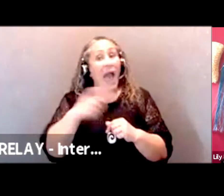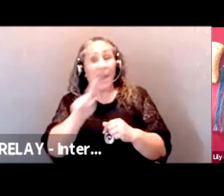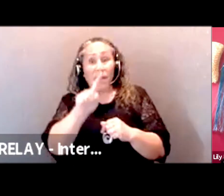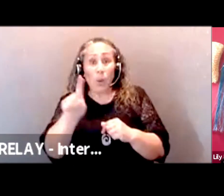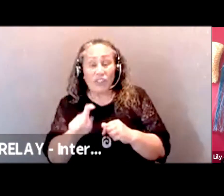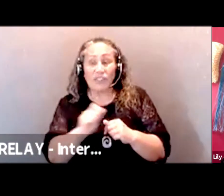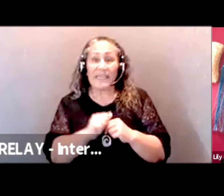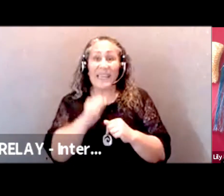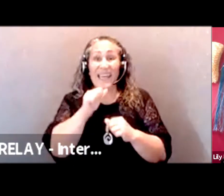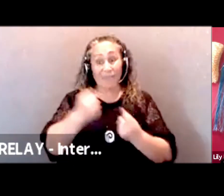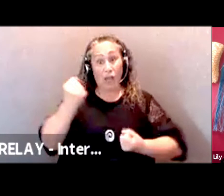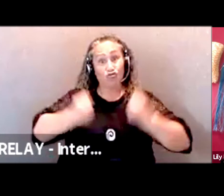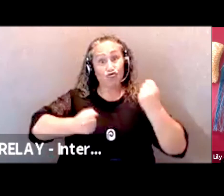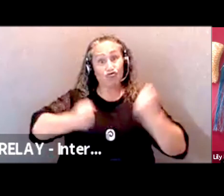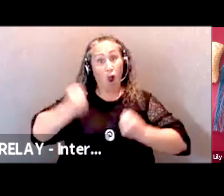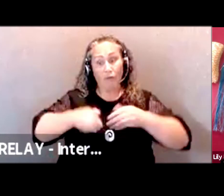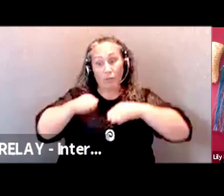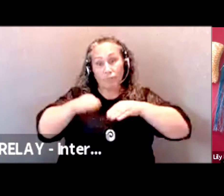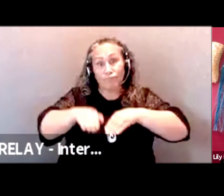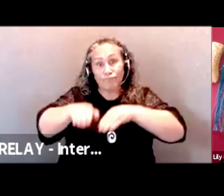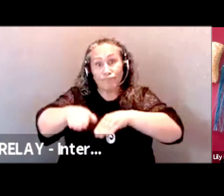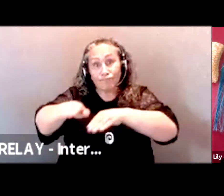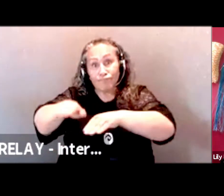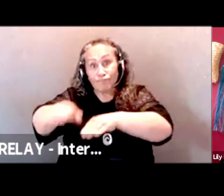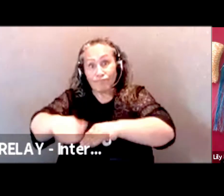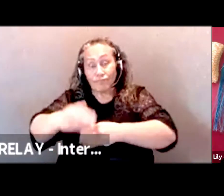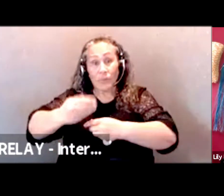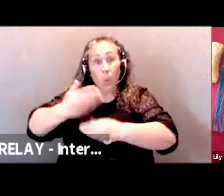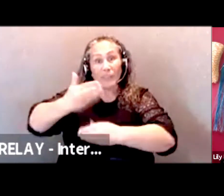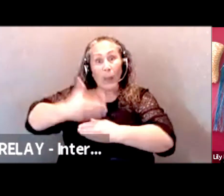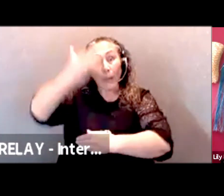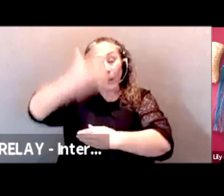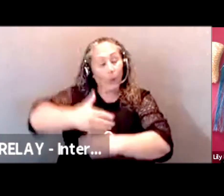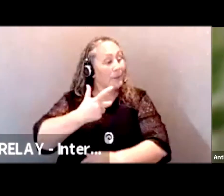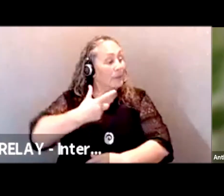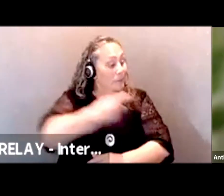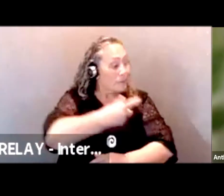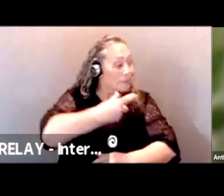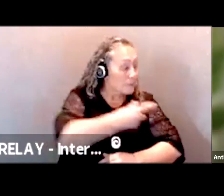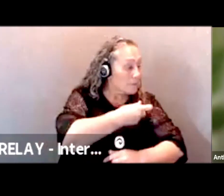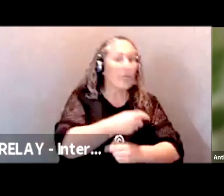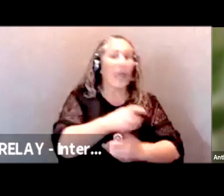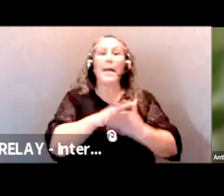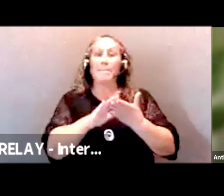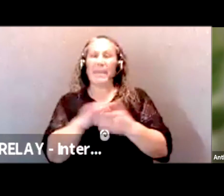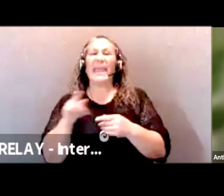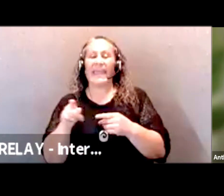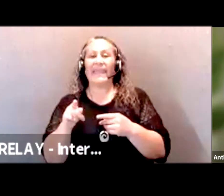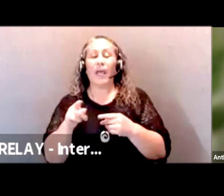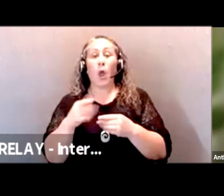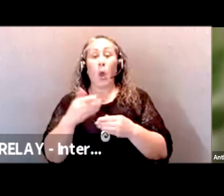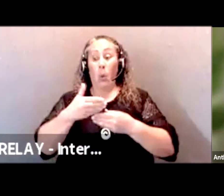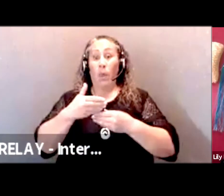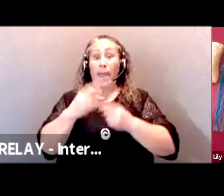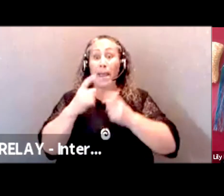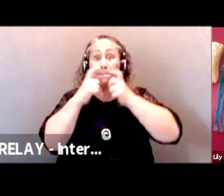drive-through vaccination, that maybe you could, they could talk with the window closed.